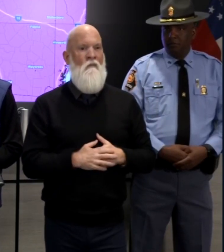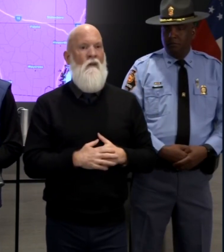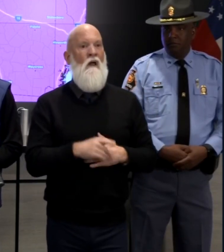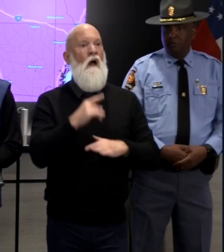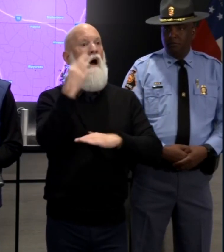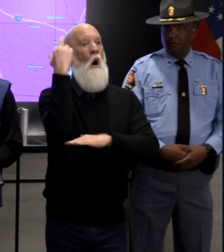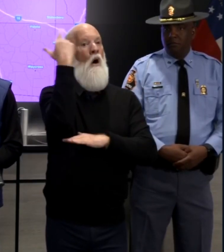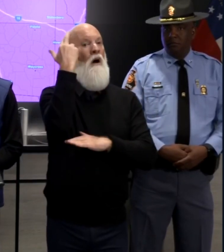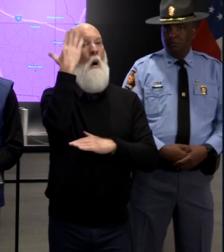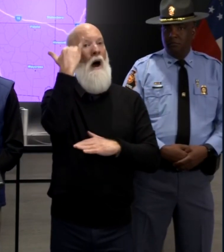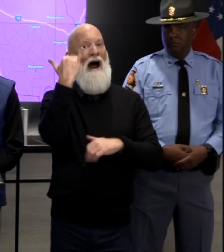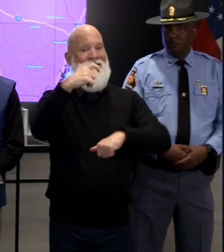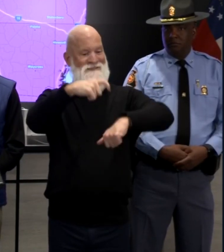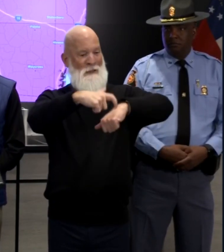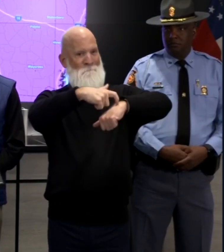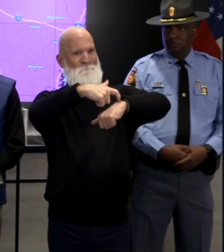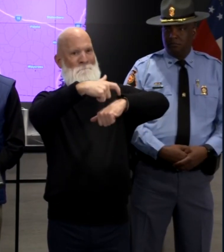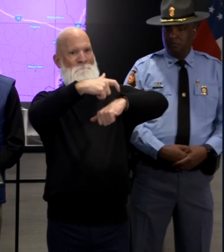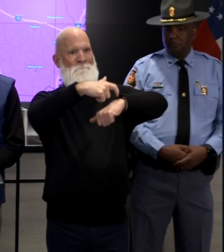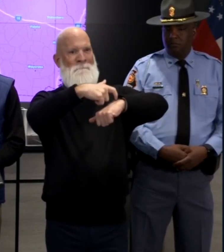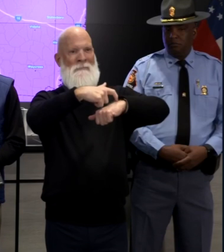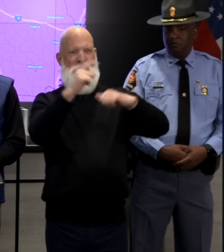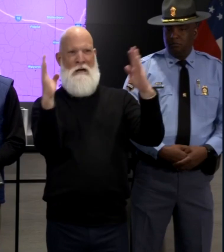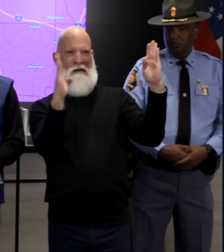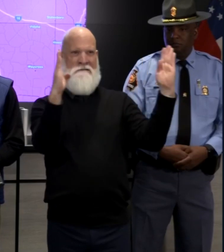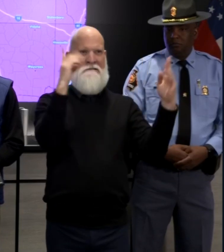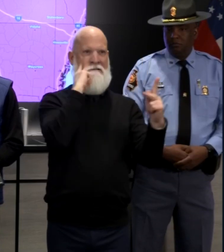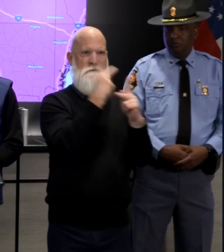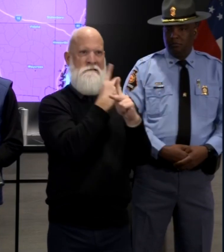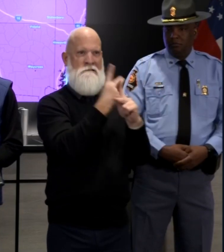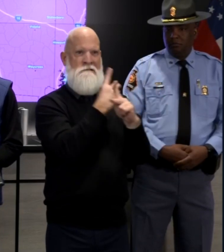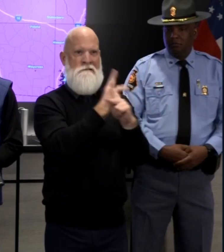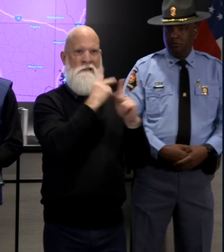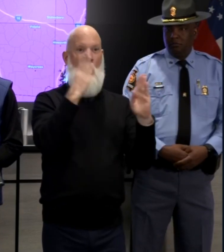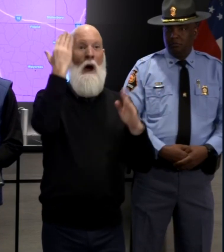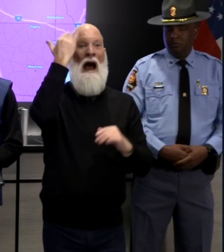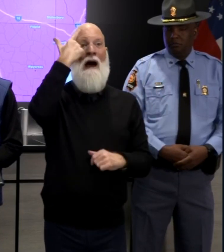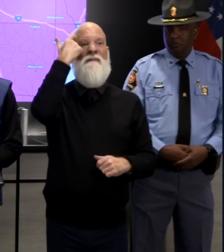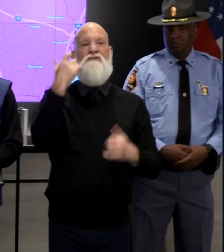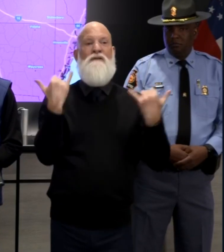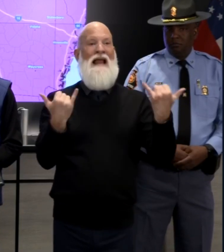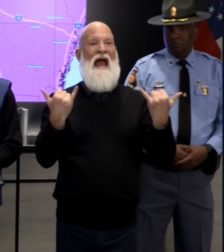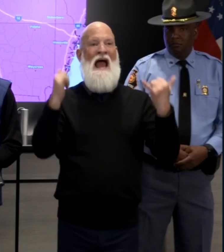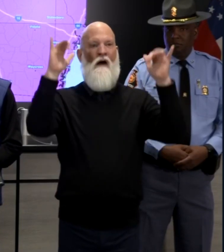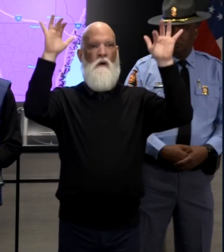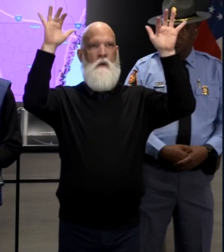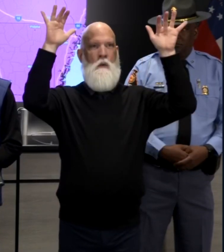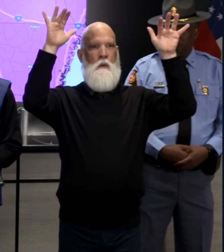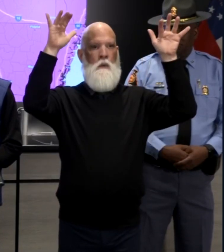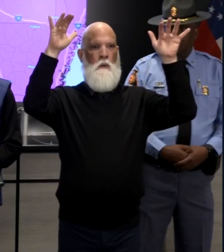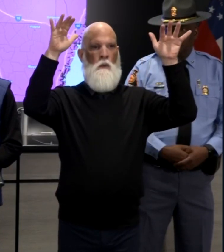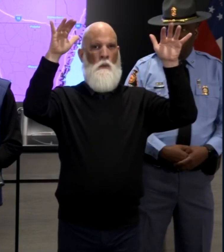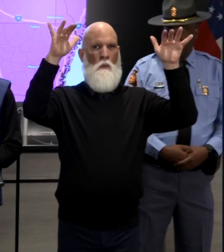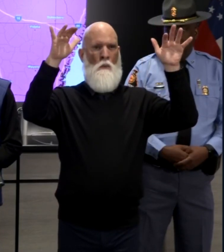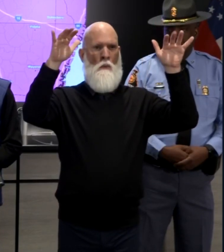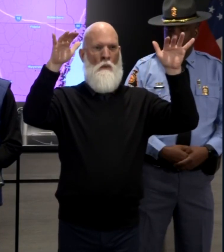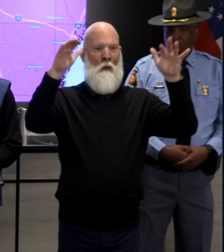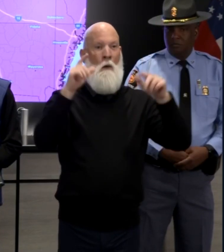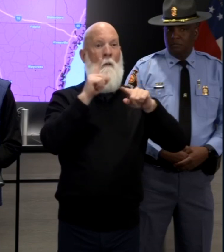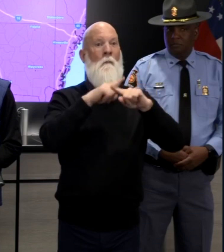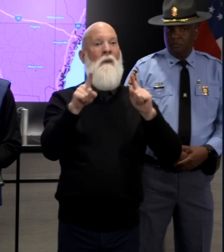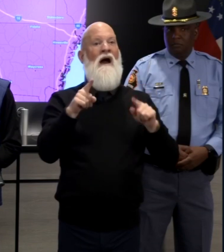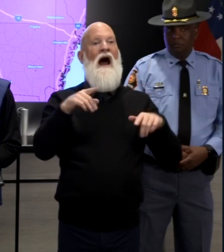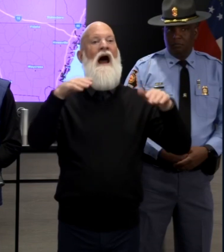is, like I mentioned earlier, it's going to take some time for that snow to reach the ground. But the concern is that once it does, it could start to